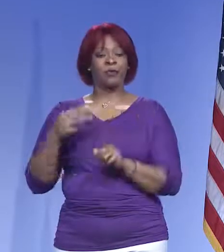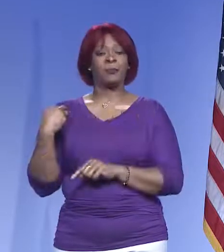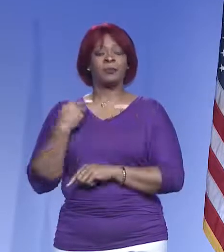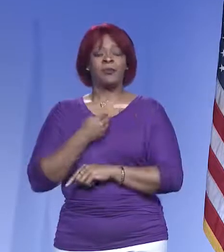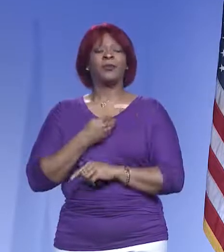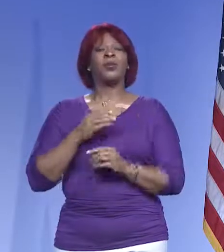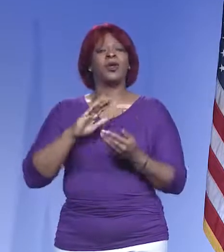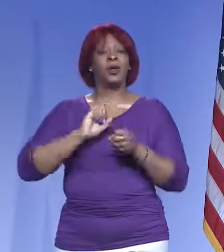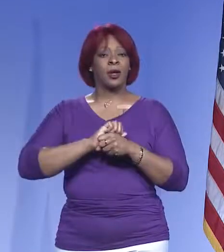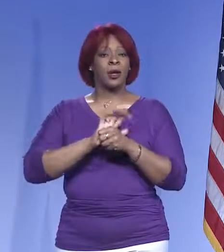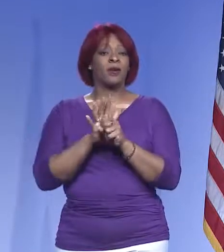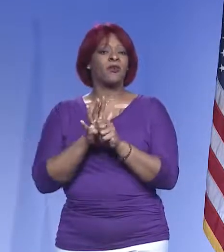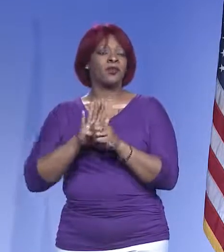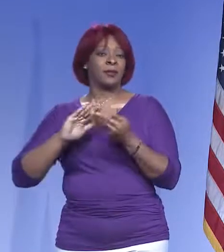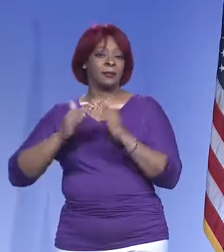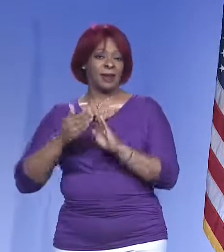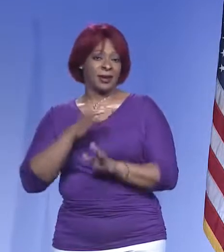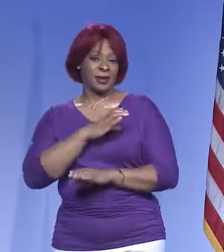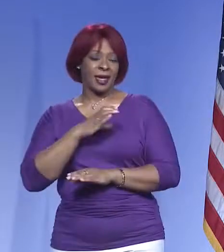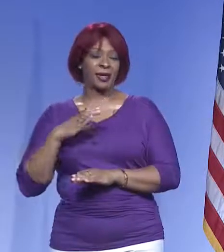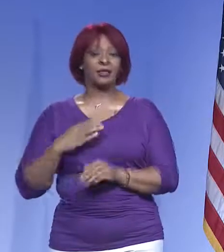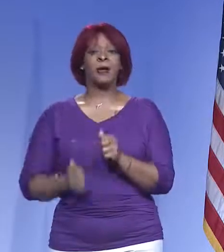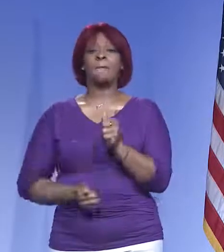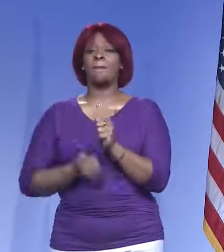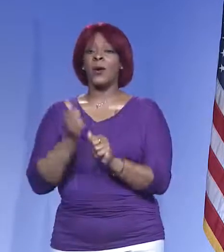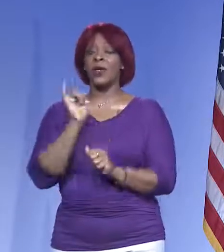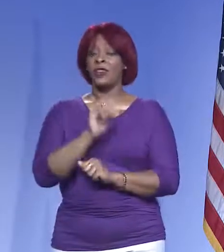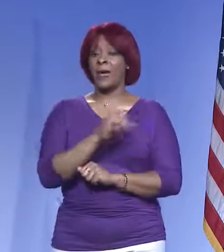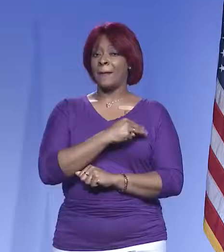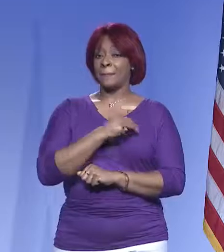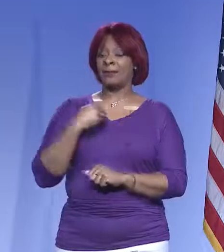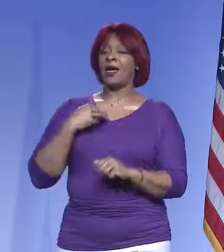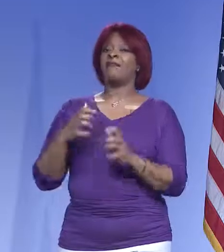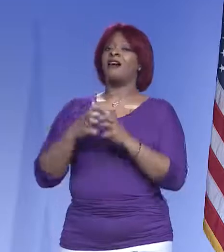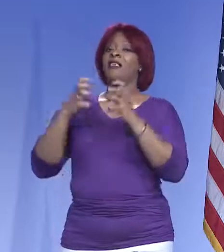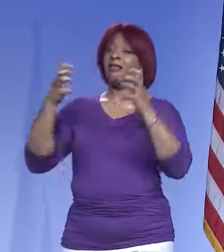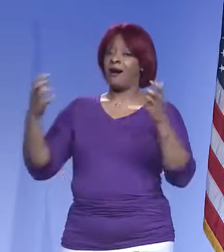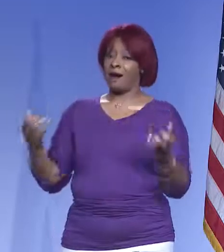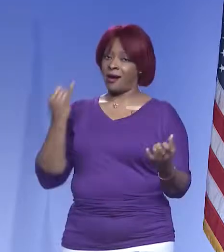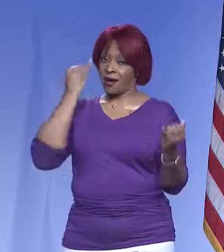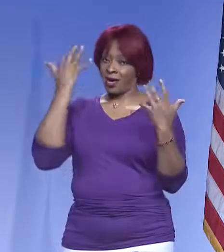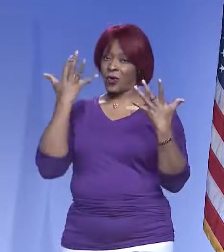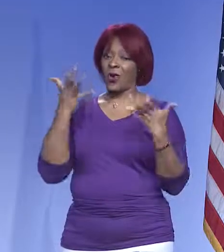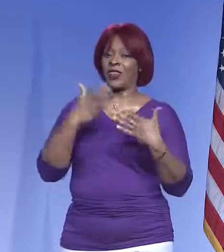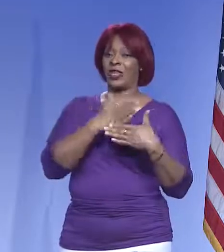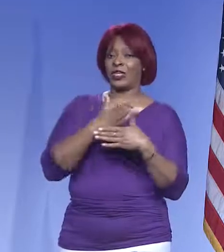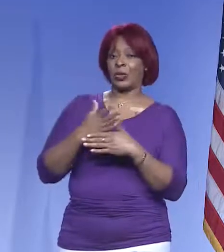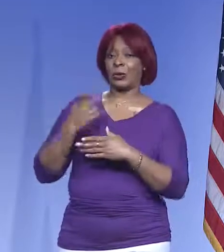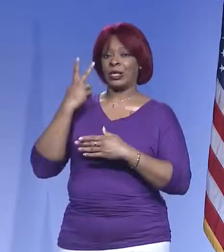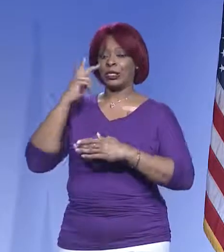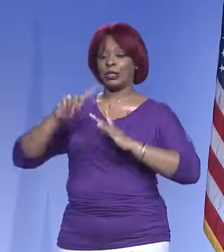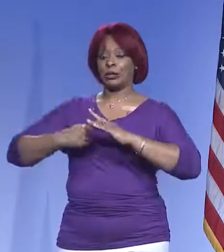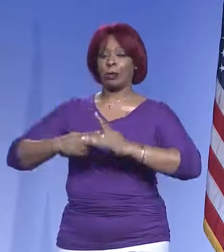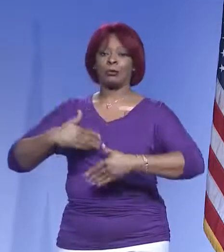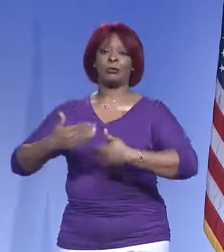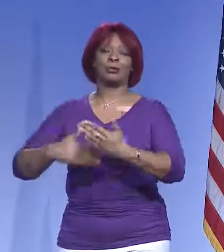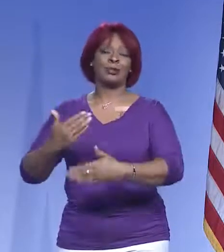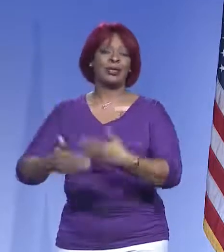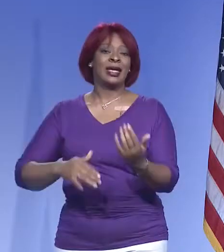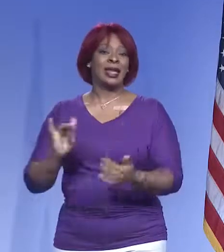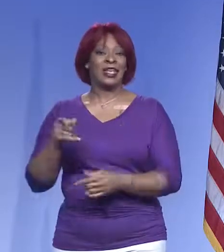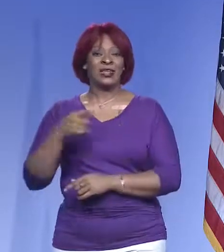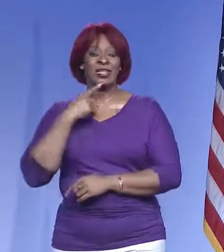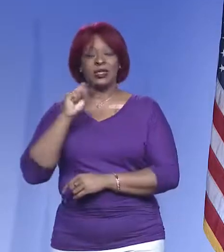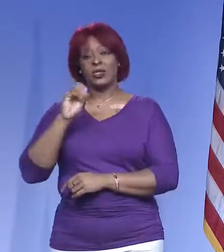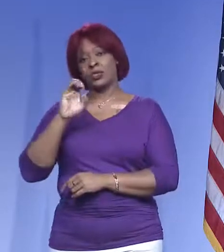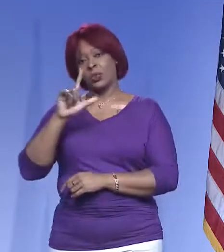Community Council, and I think a lot of those members have a whole lot of ideas they'd like to see brought forward, including, like you say,